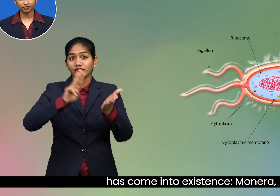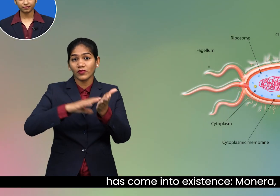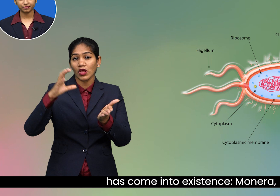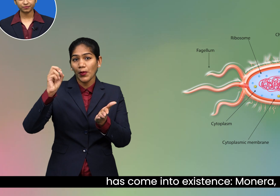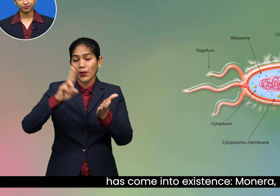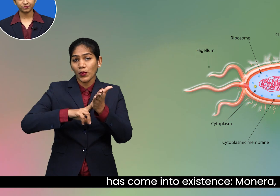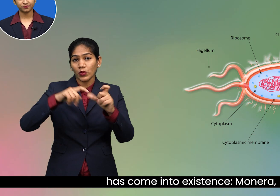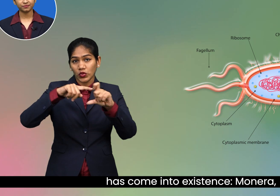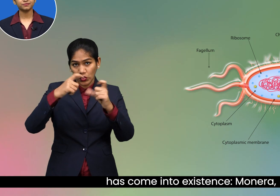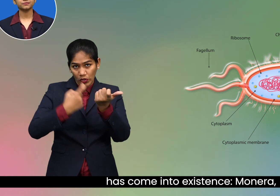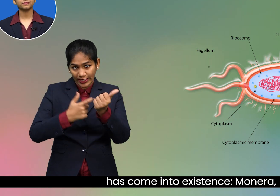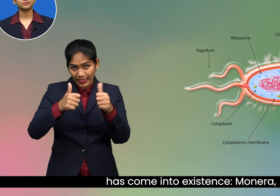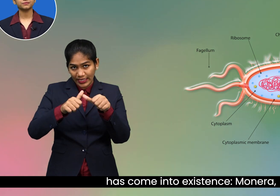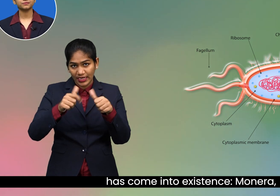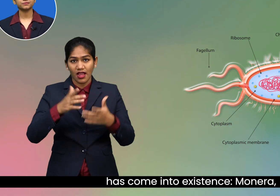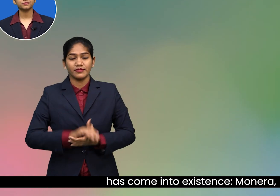Monera,